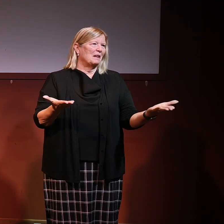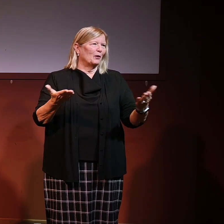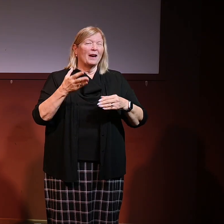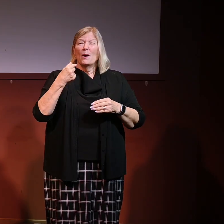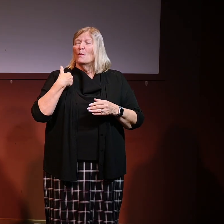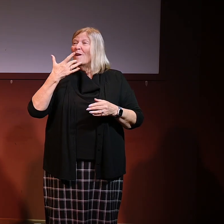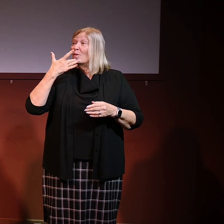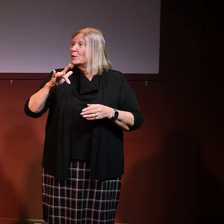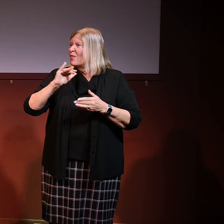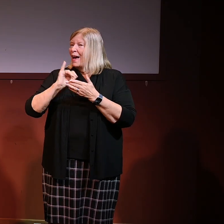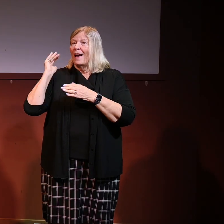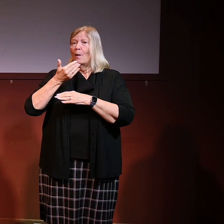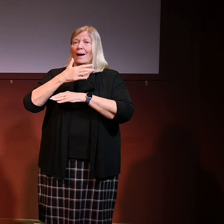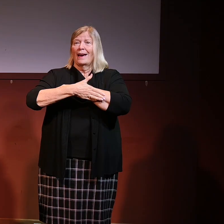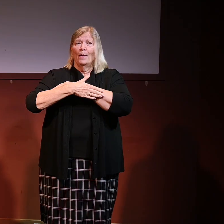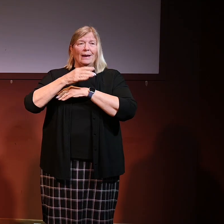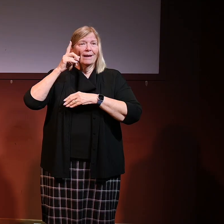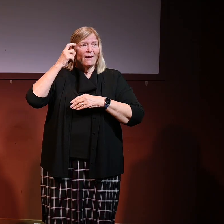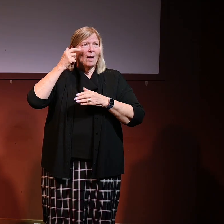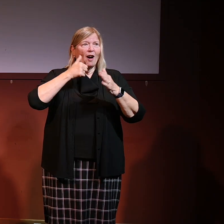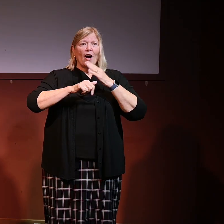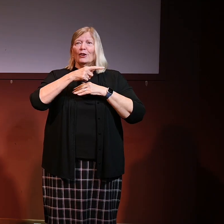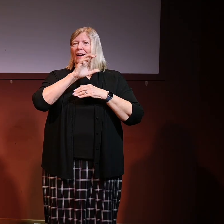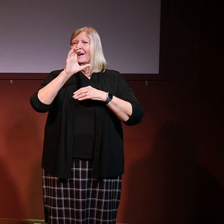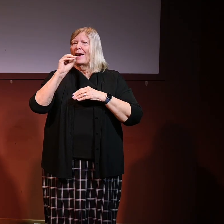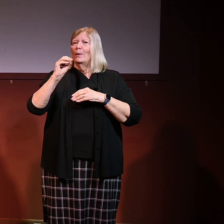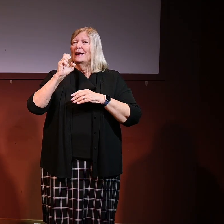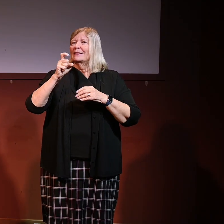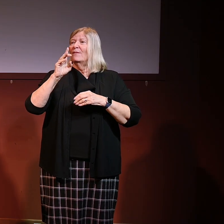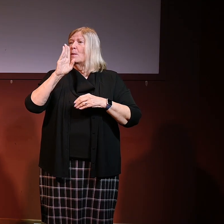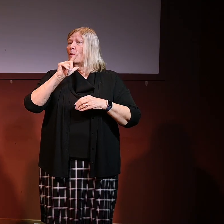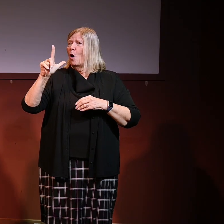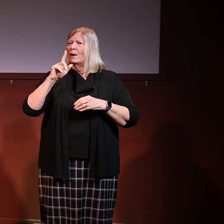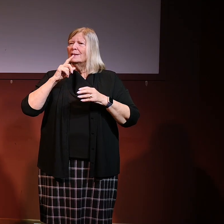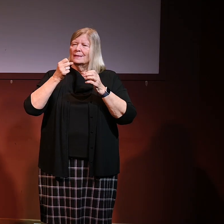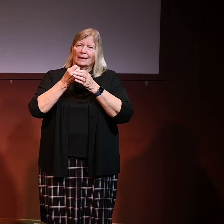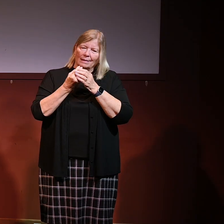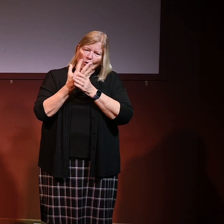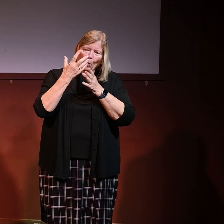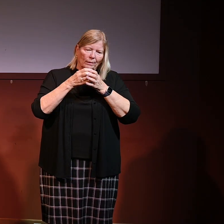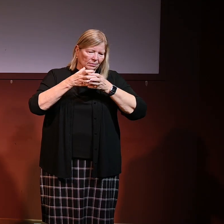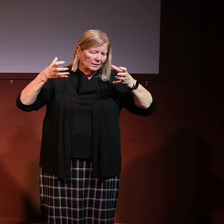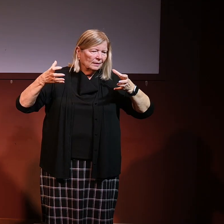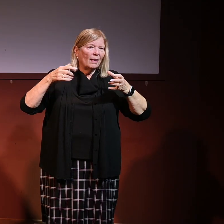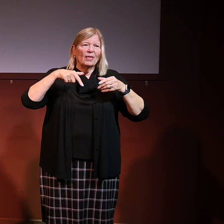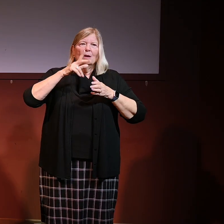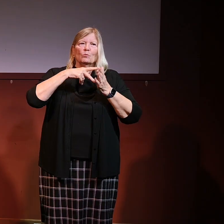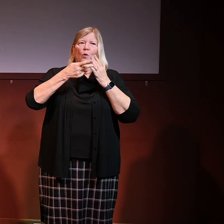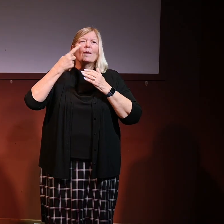are fortunate that our county government, under the leadership of County Executive Ball, is expanding its support for the arts through record funding